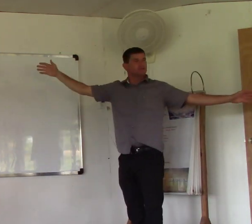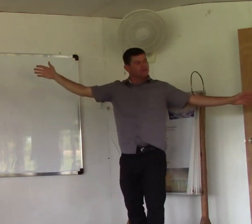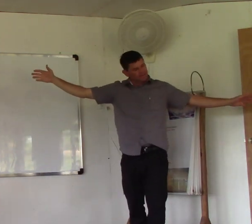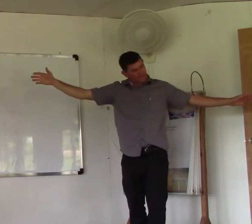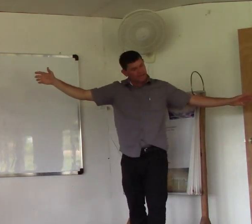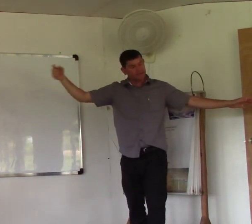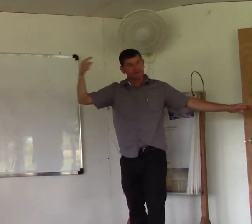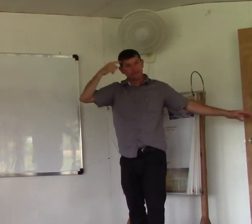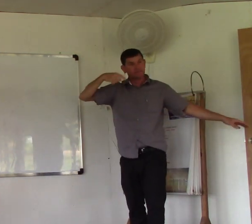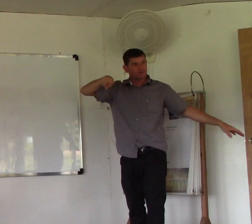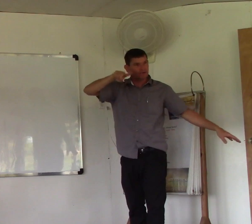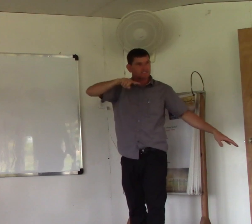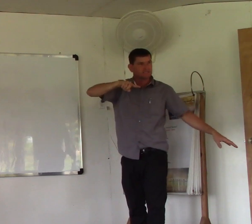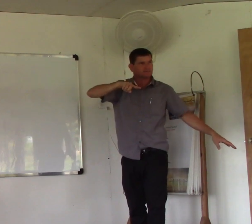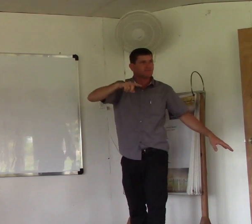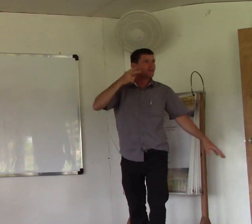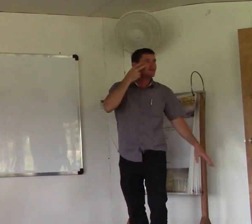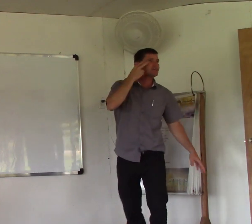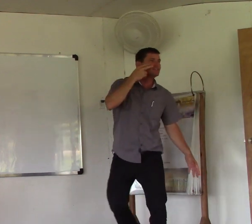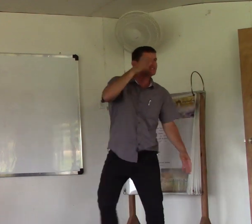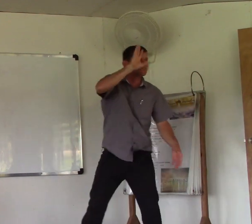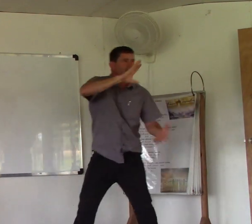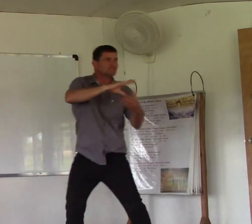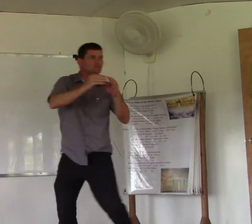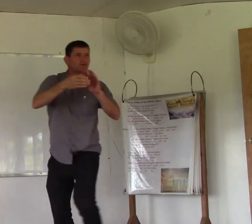he died for us. Can you see God's story?